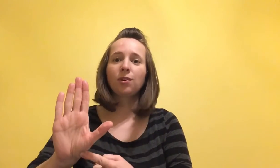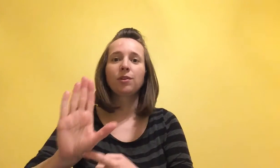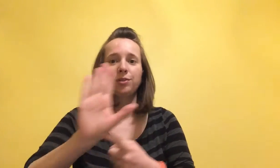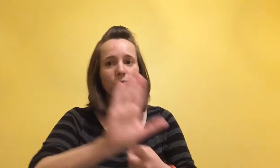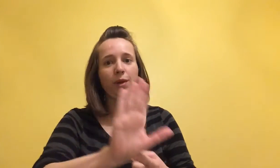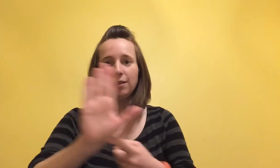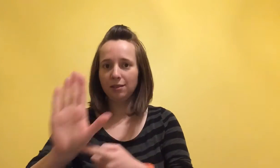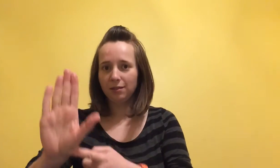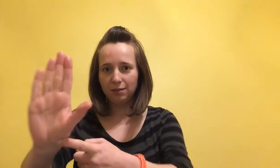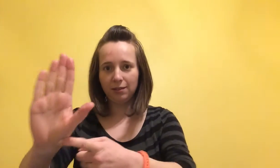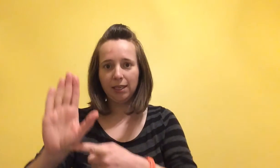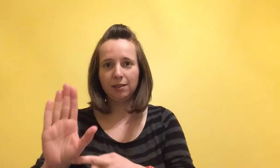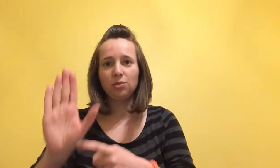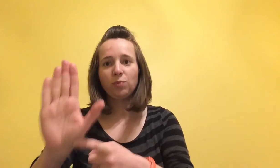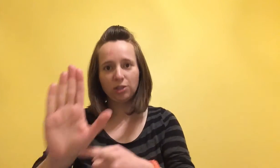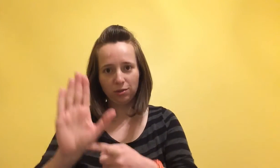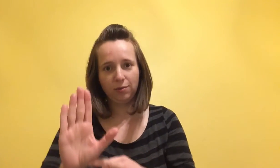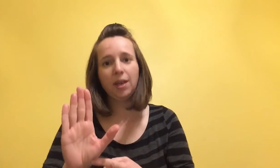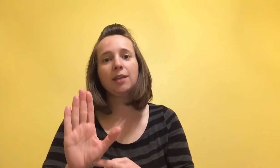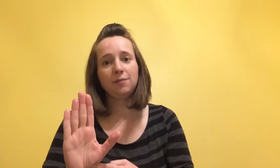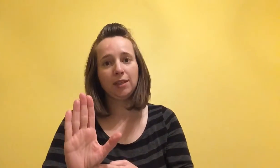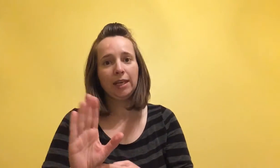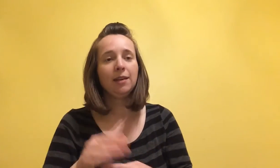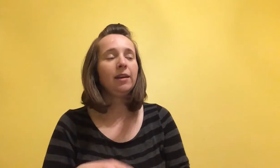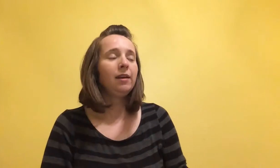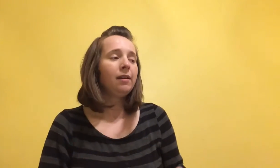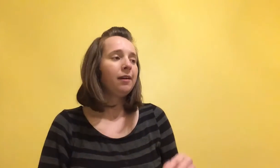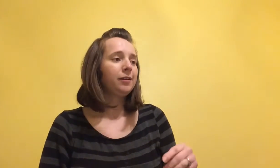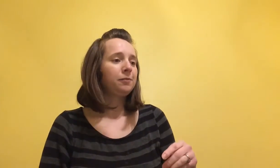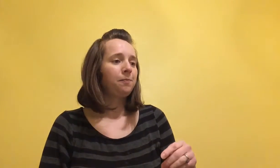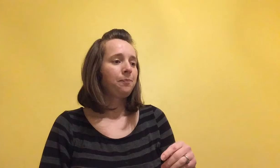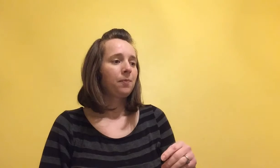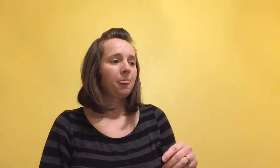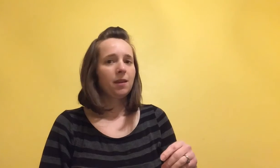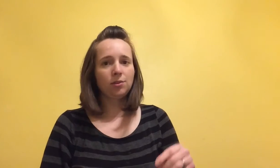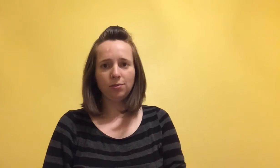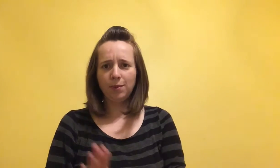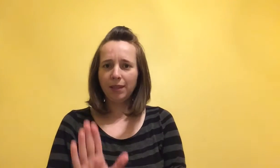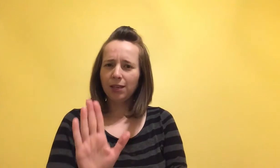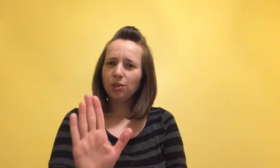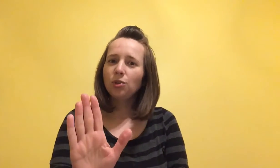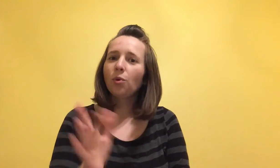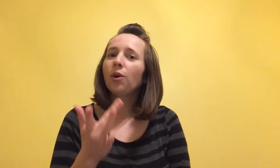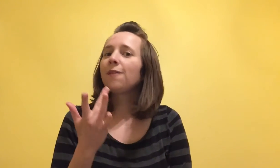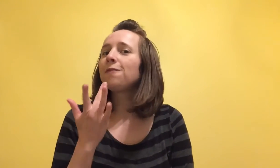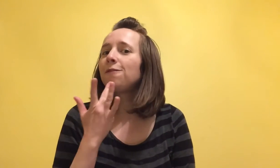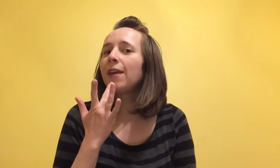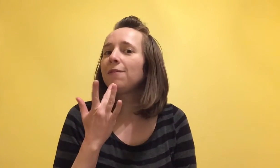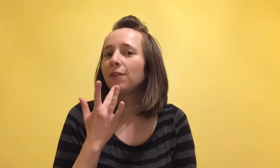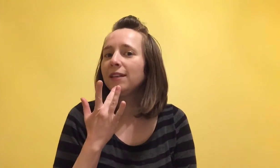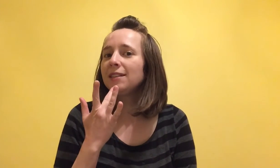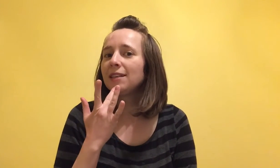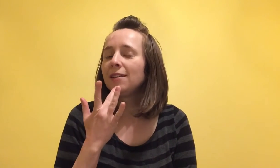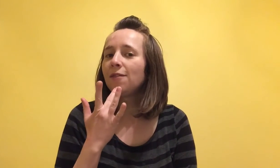are like a directional kind of sign. So it'd be like your favorite